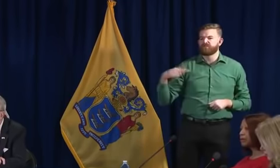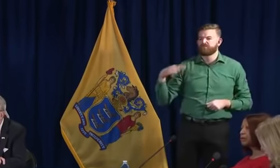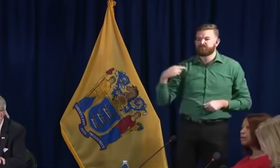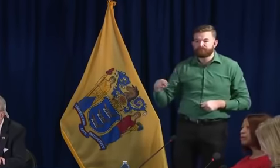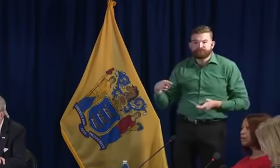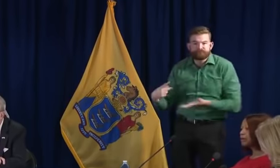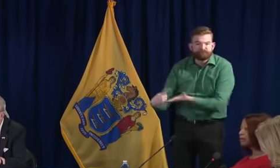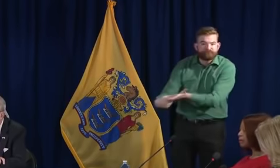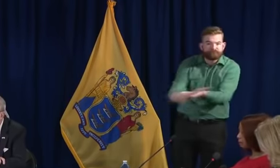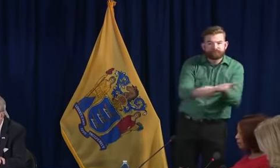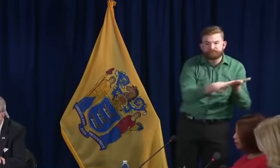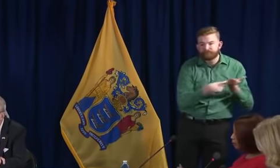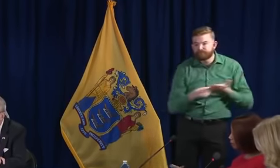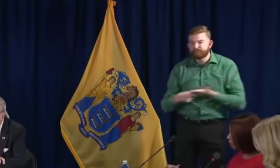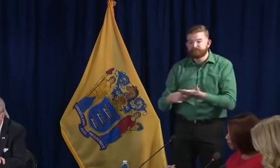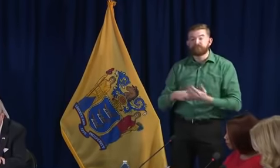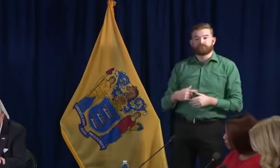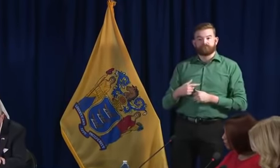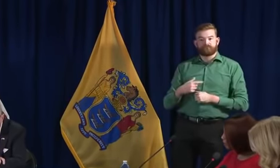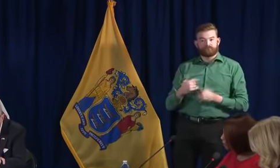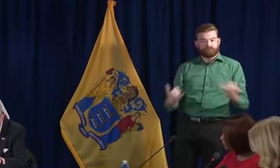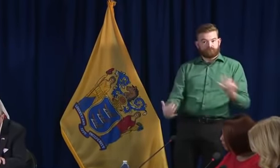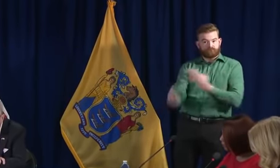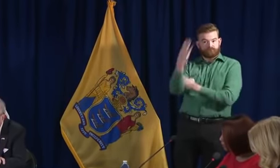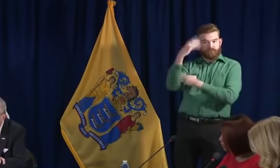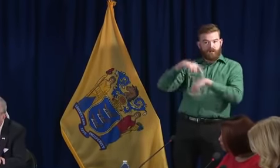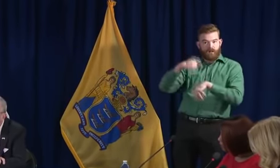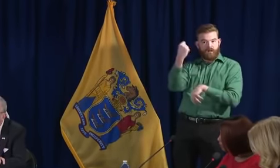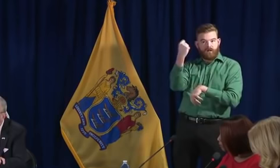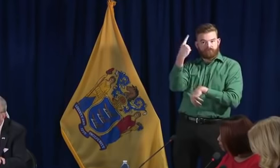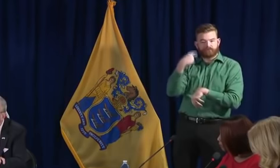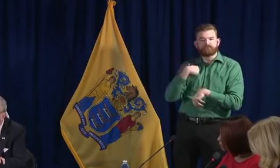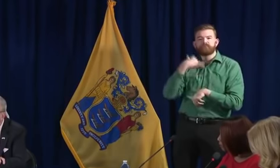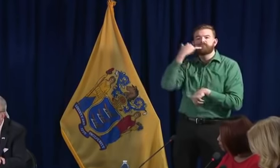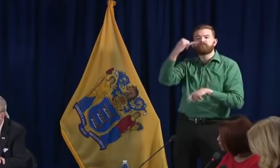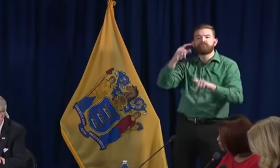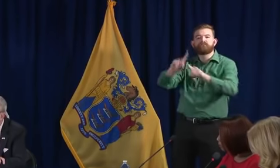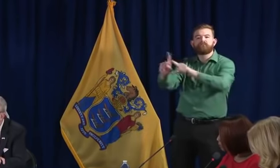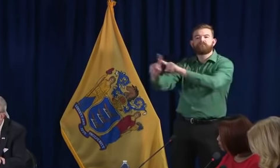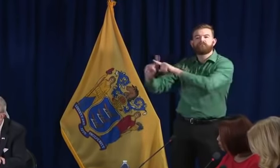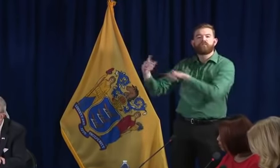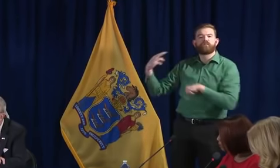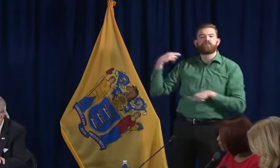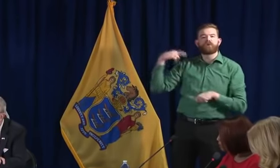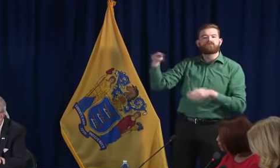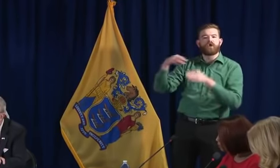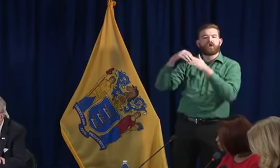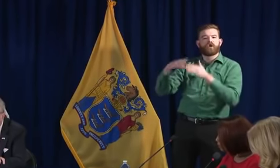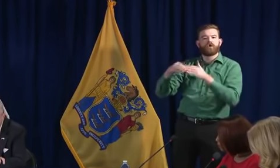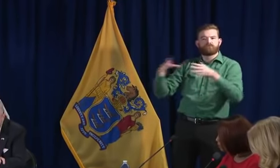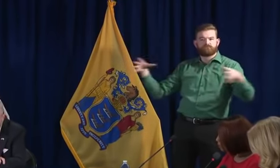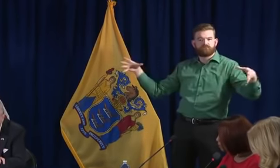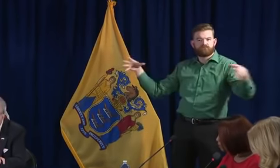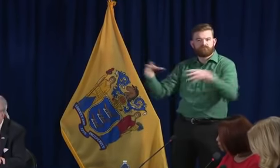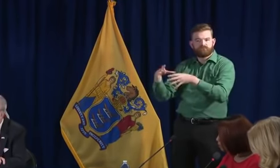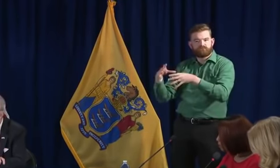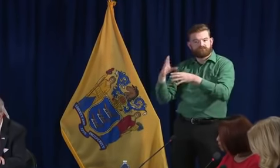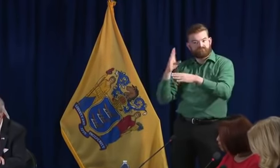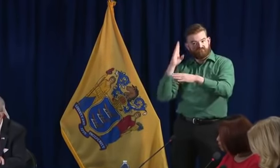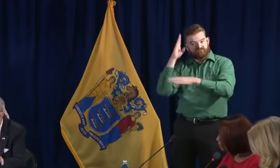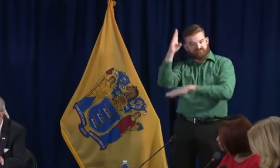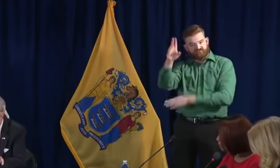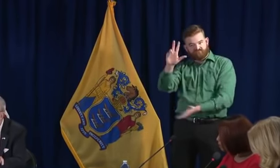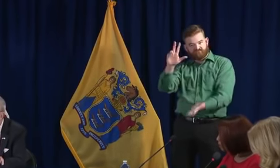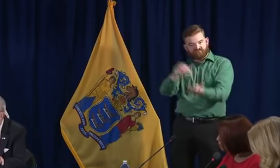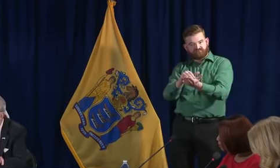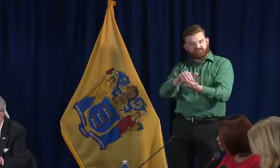time? 11 a.m. And there are, I might add, in the Interfaith Advisory Council over 3,500 members. And my guess is you'll get